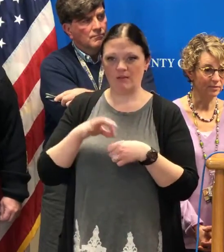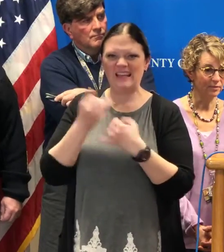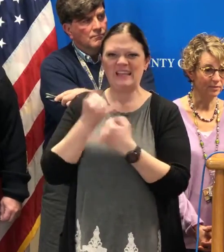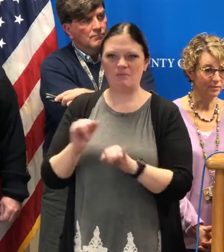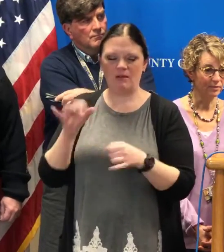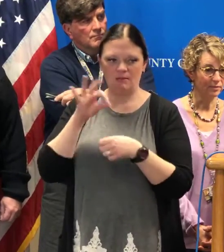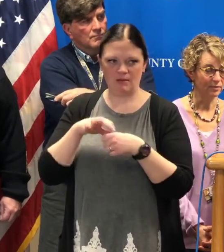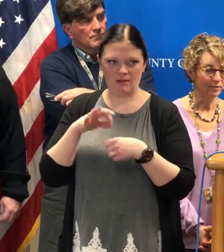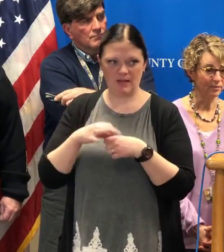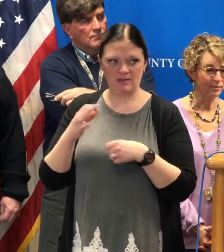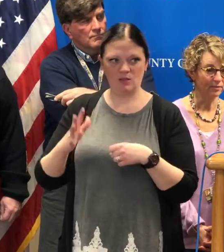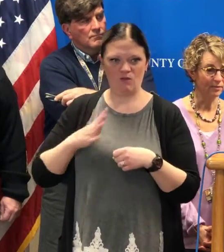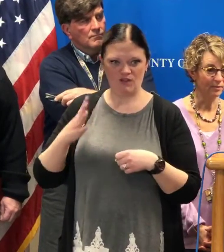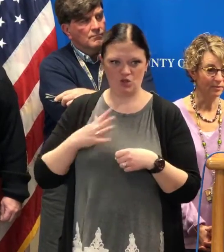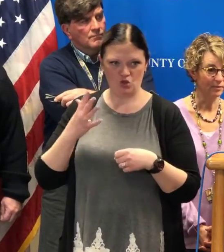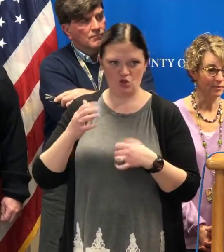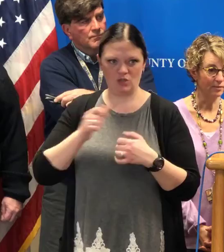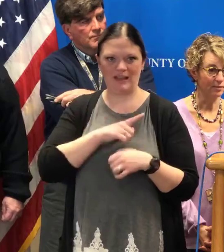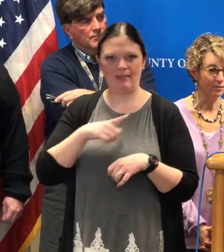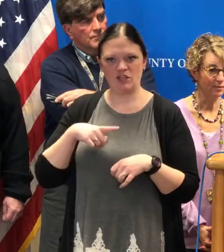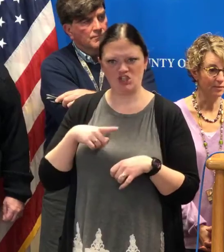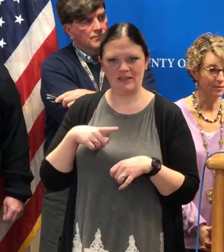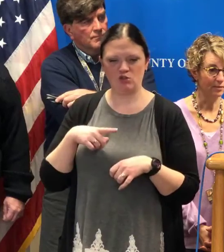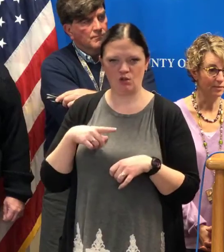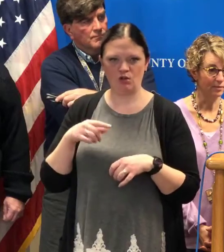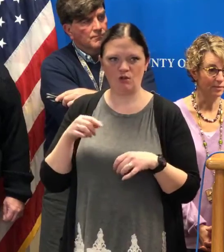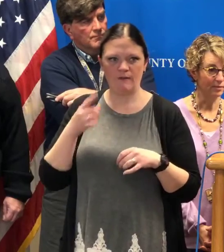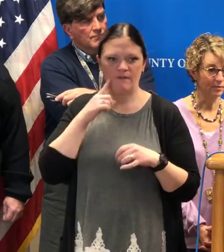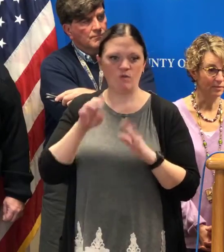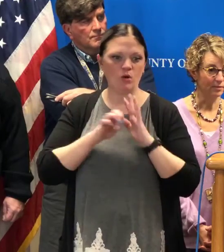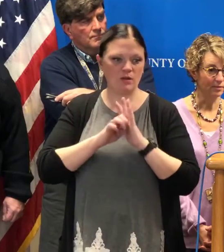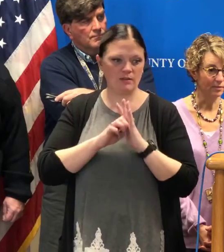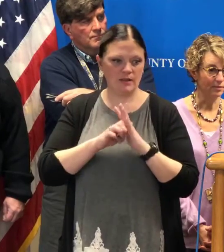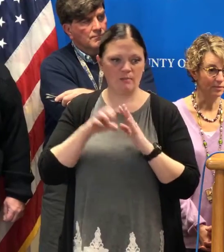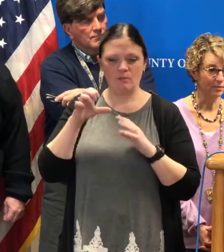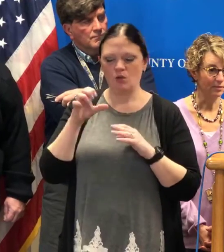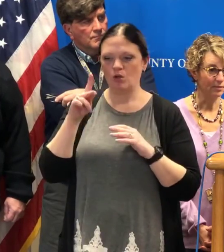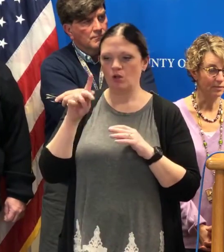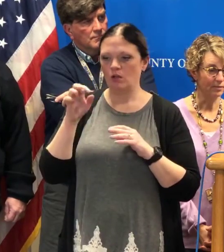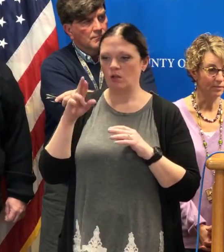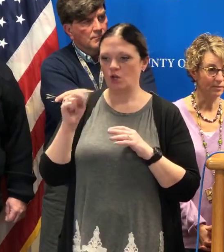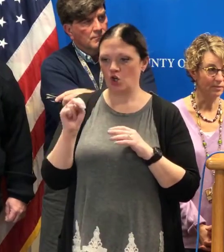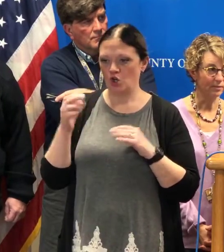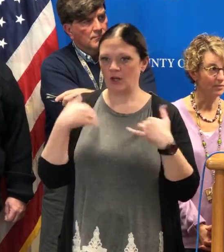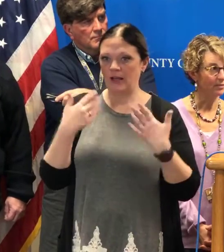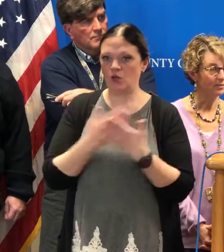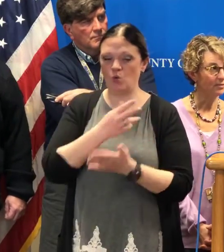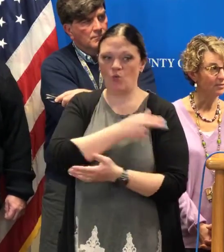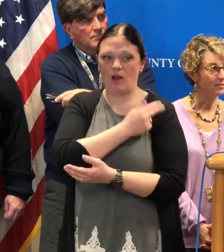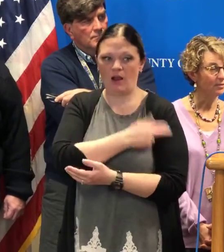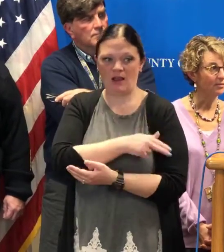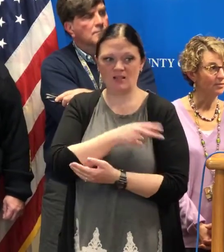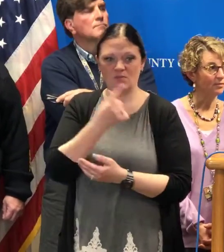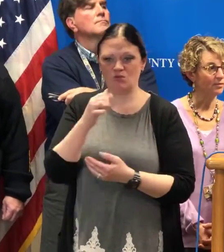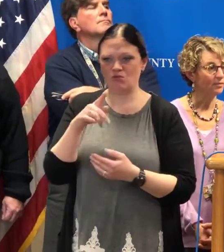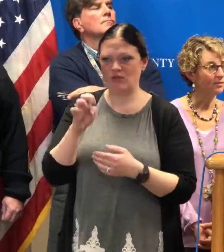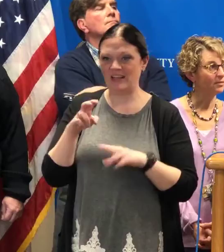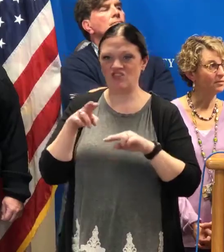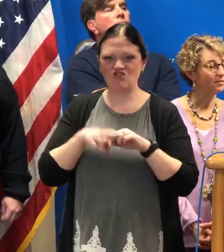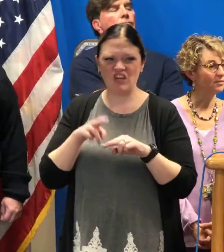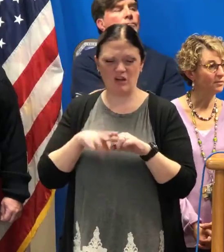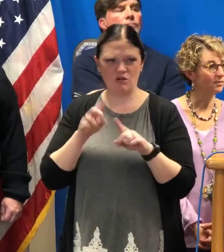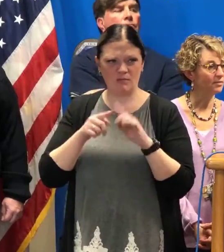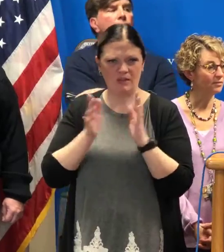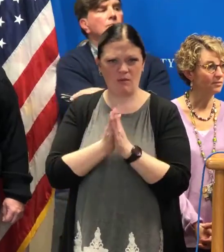independently elected officials and the chairman of the legislature. And for example, Clerk Kern said, well, they had new hospital-grade chairs, but they were asking us,